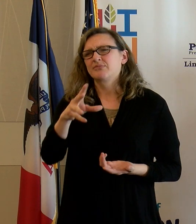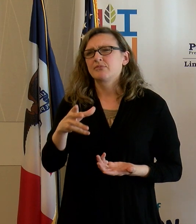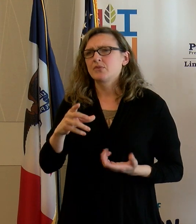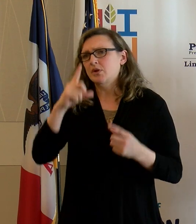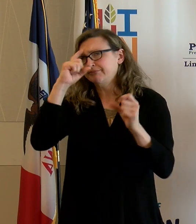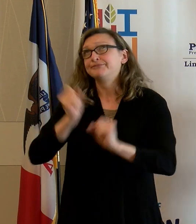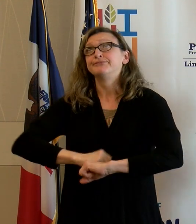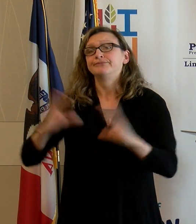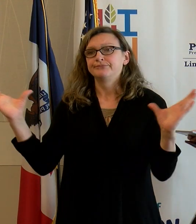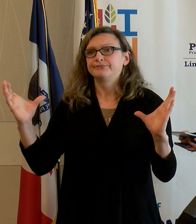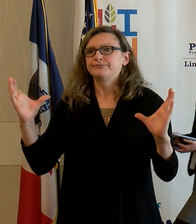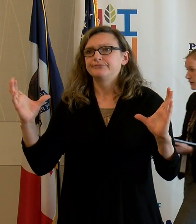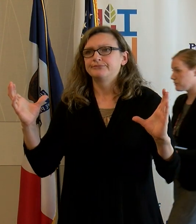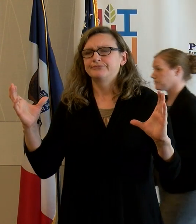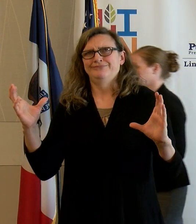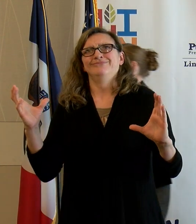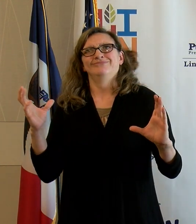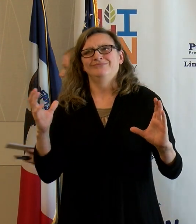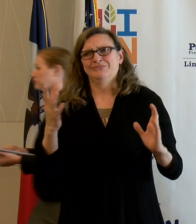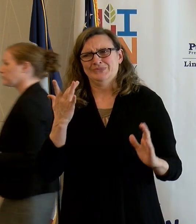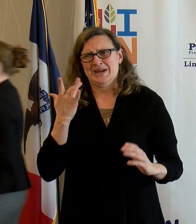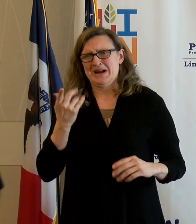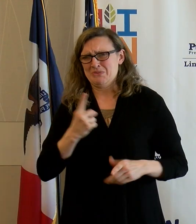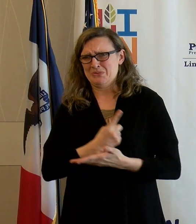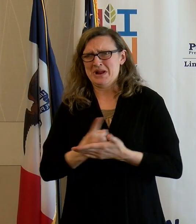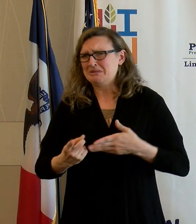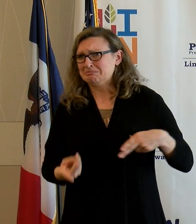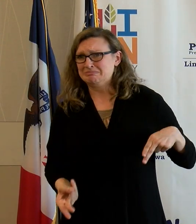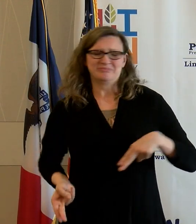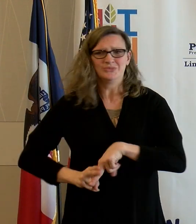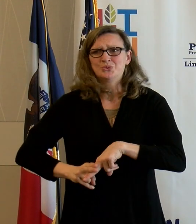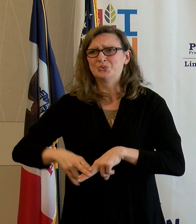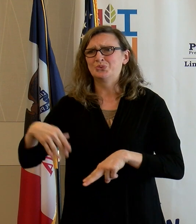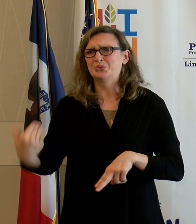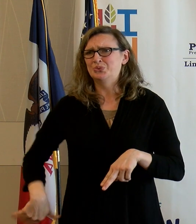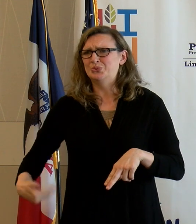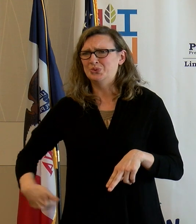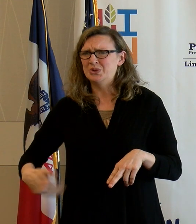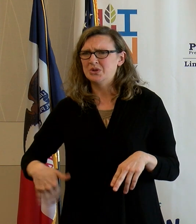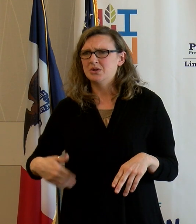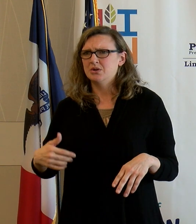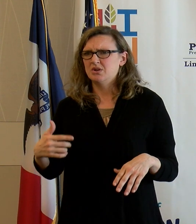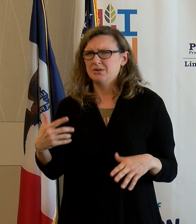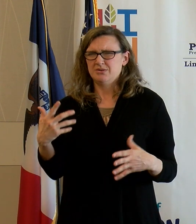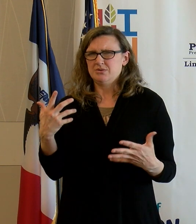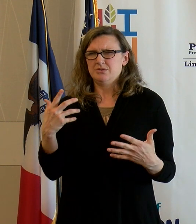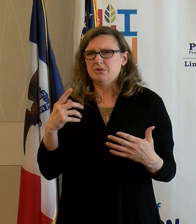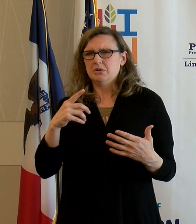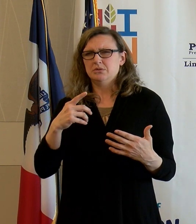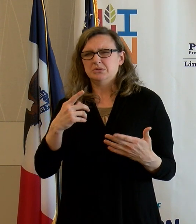with all the tests coming back. Just wanted to see if that was still.